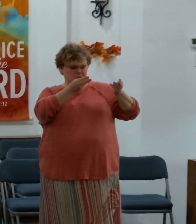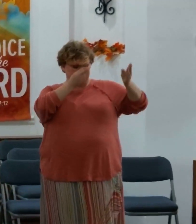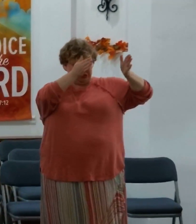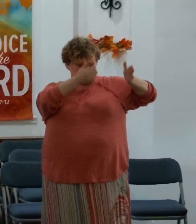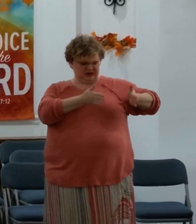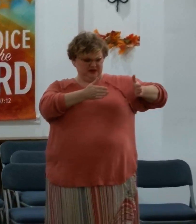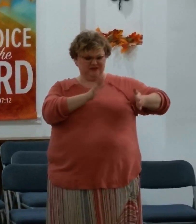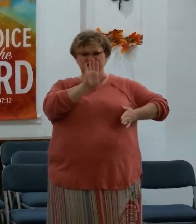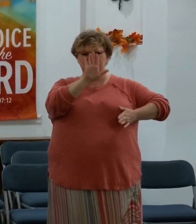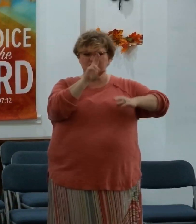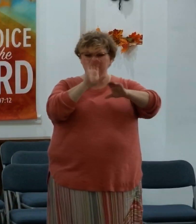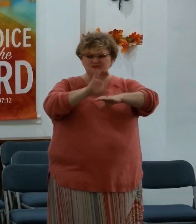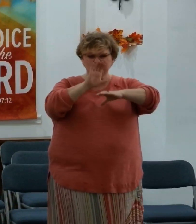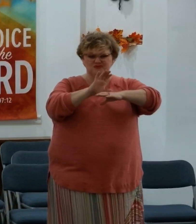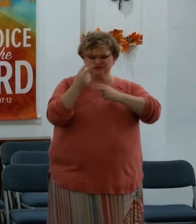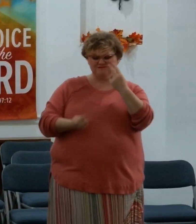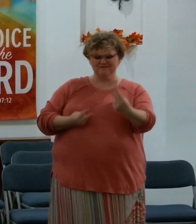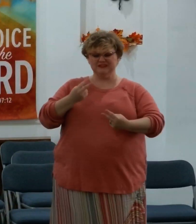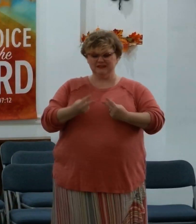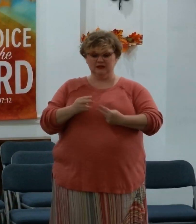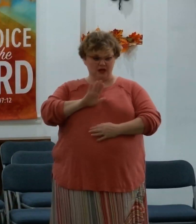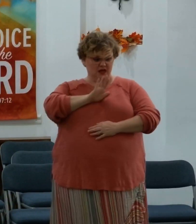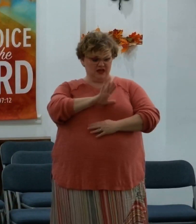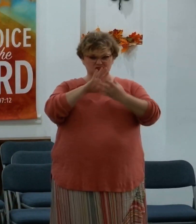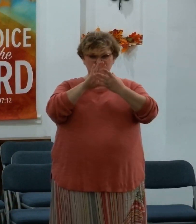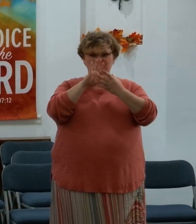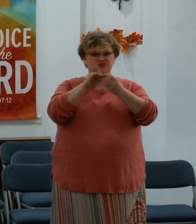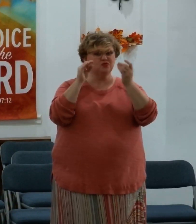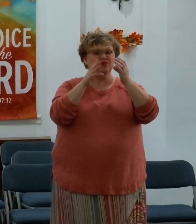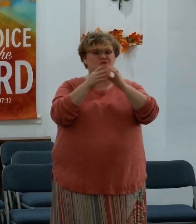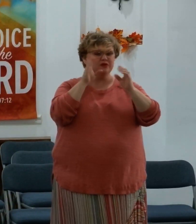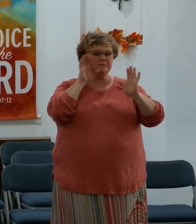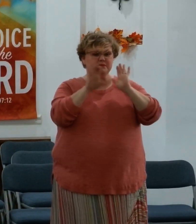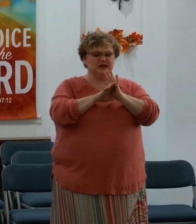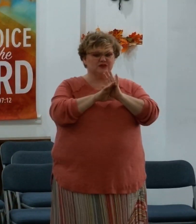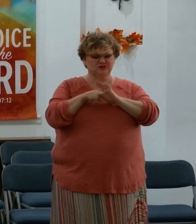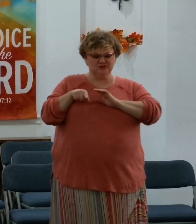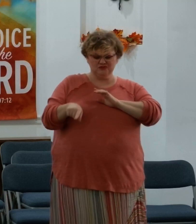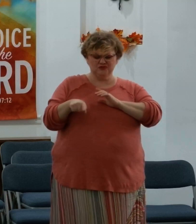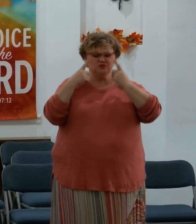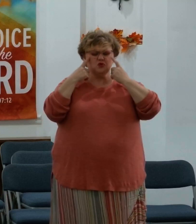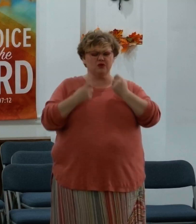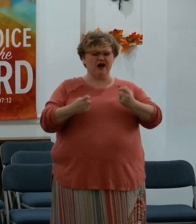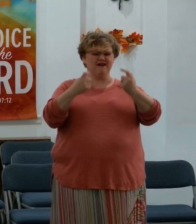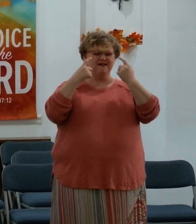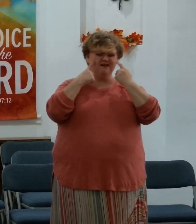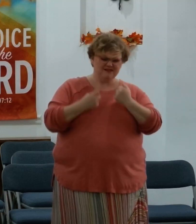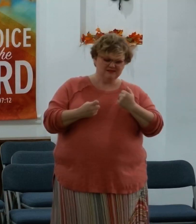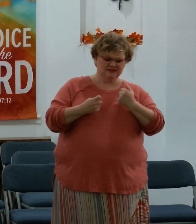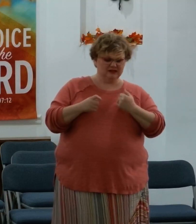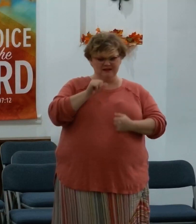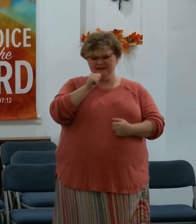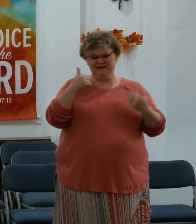time a missionary came to your church. His pictures made you cry.